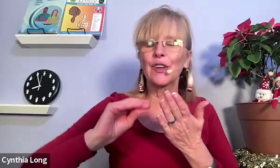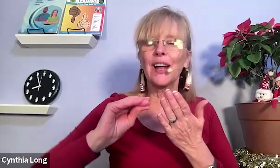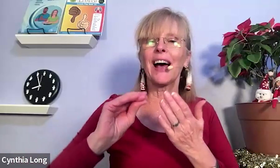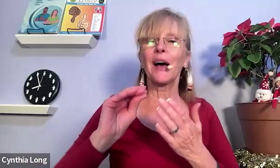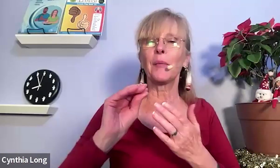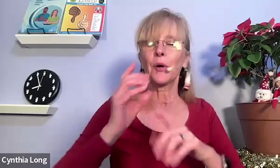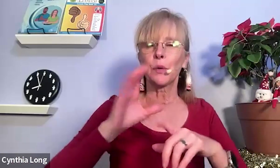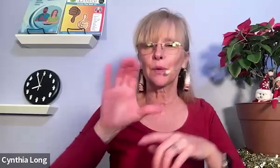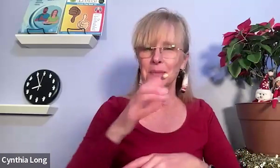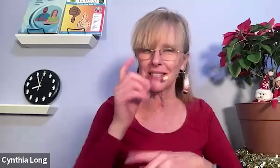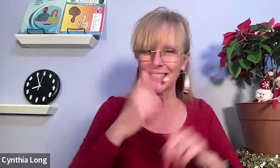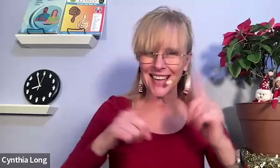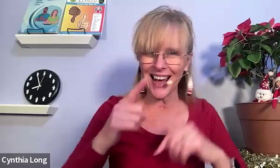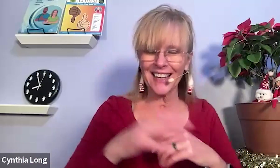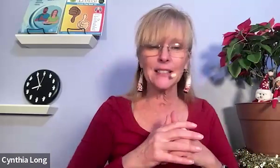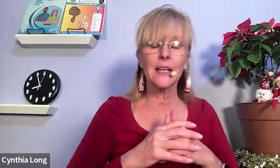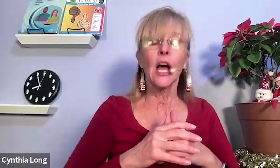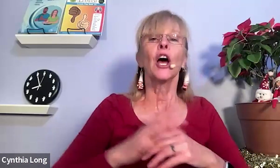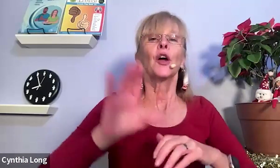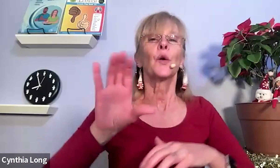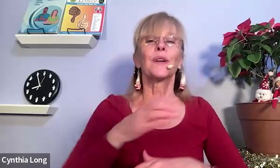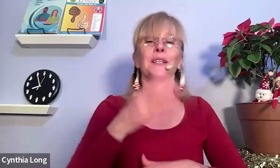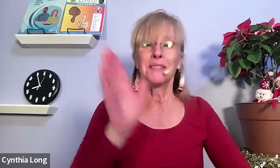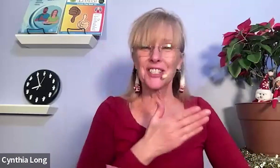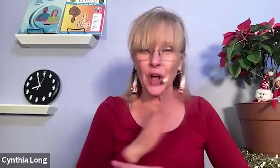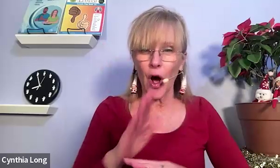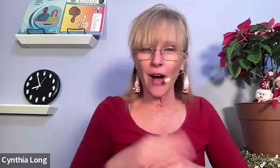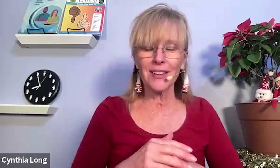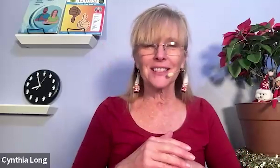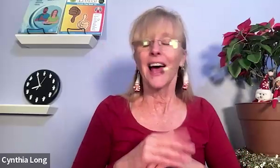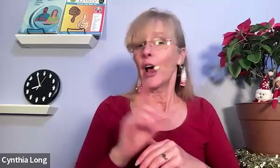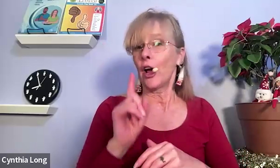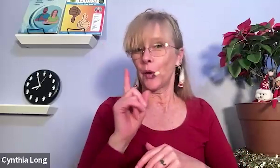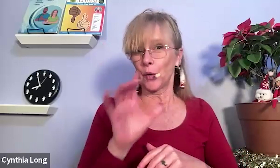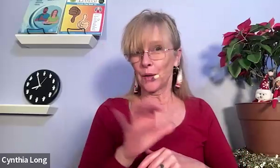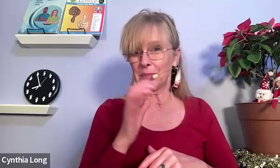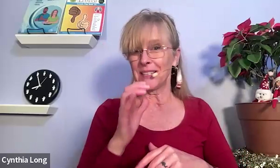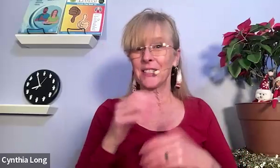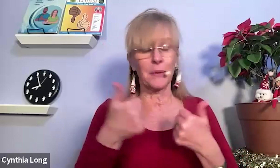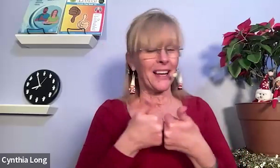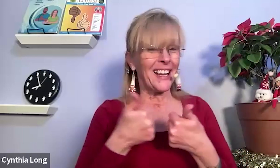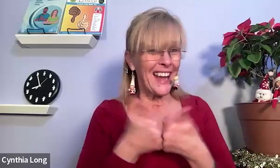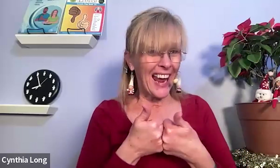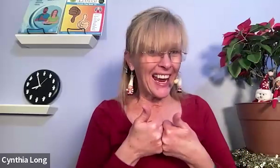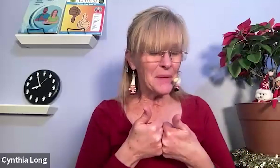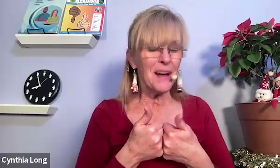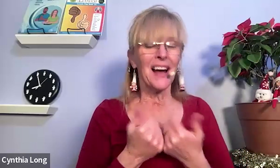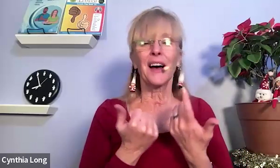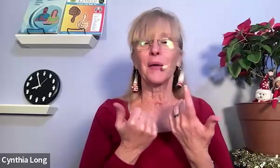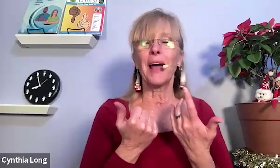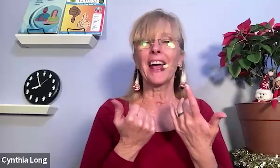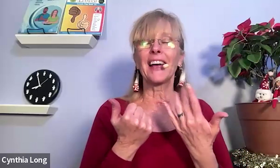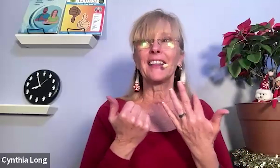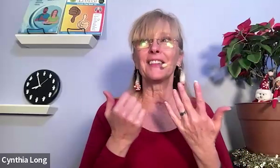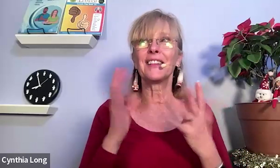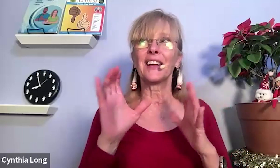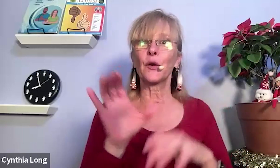learn Christmas signs, Christmas songs, Christmas, there'll be a game, and the